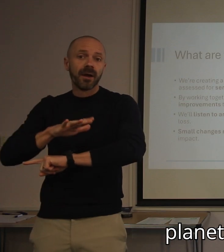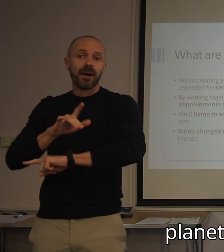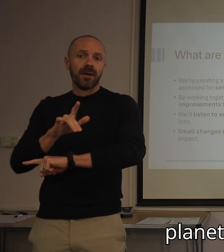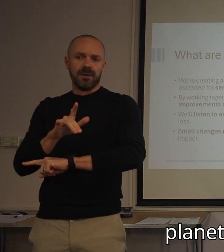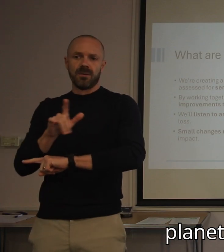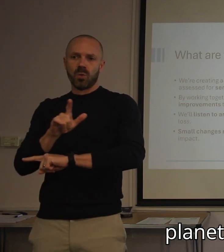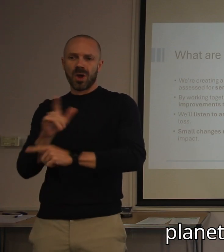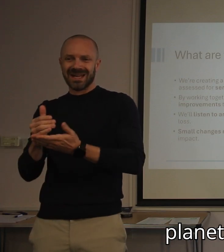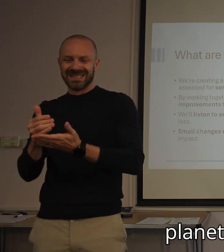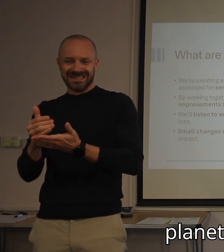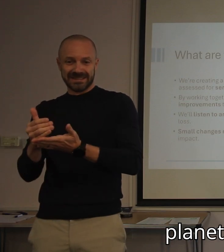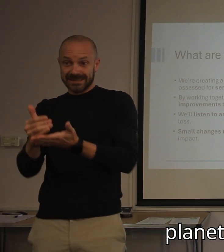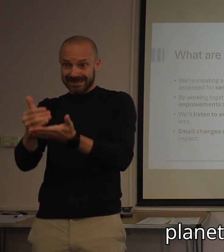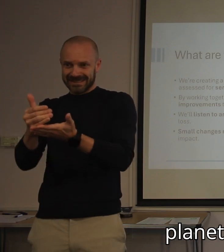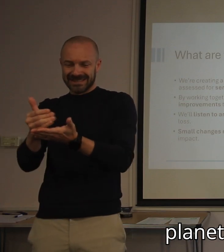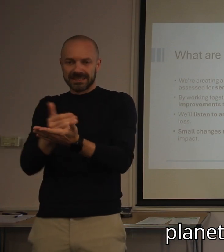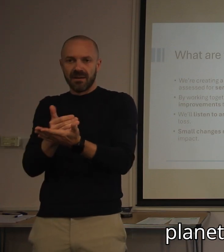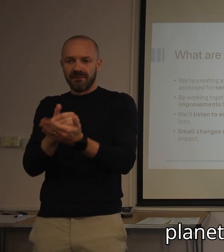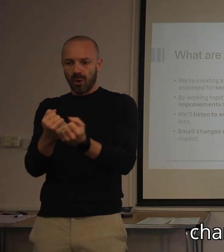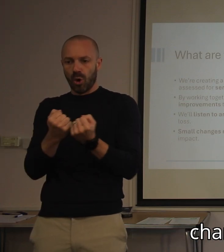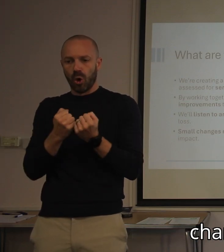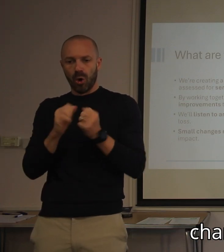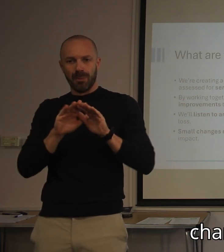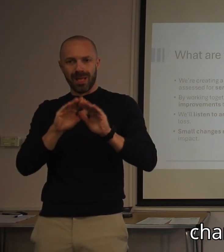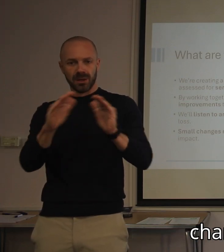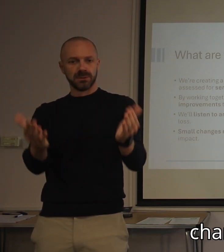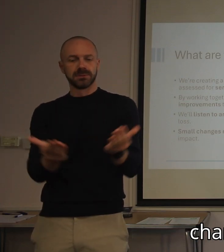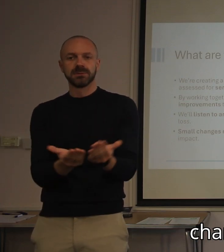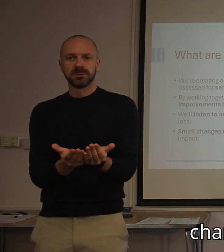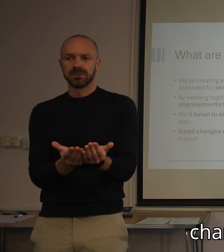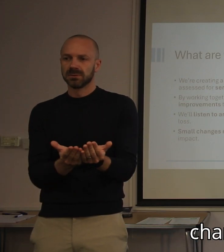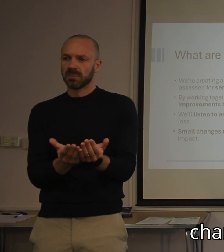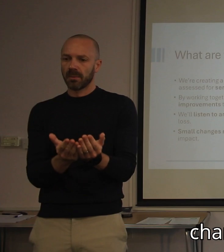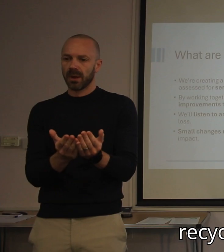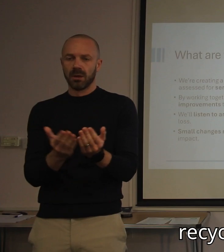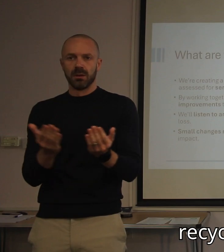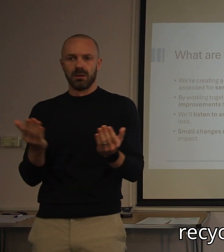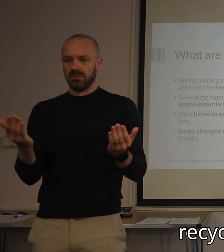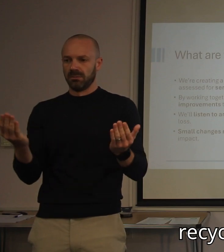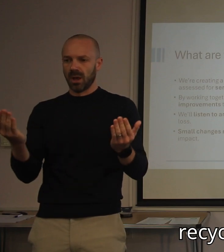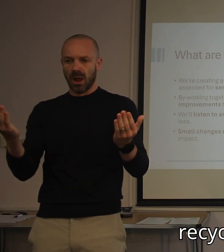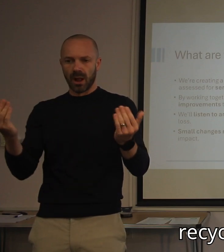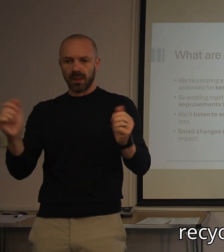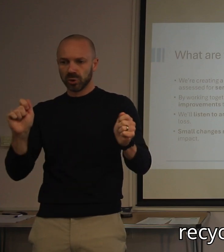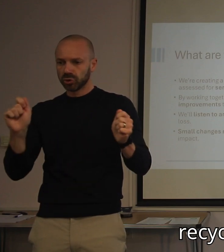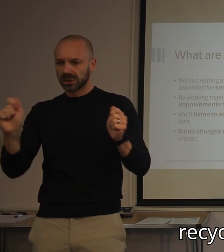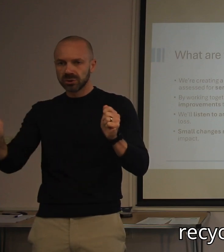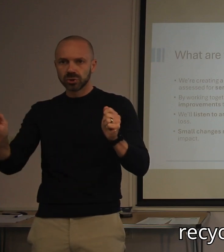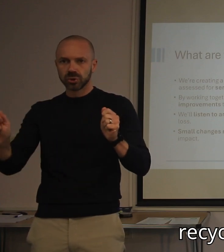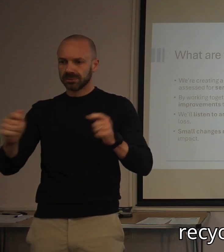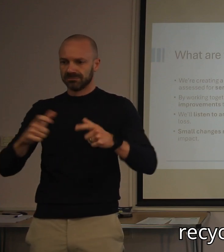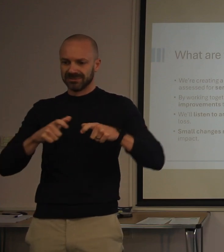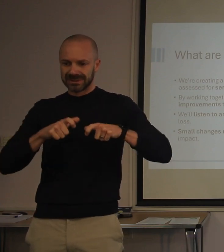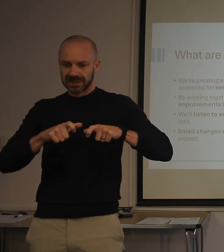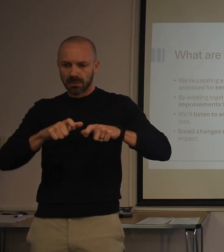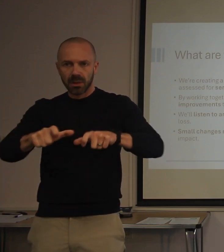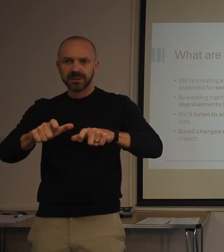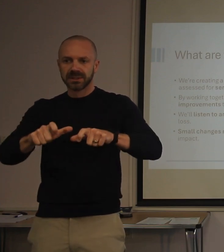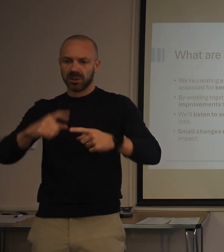our planet, whether it's climate change, sustainability, recycling, it's all in